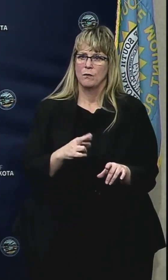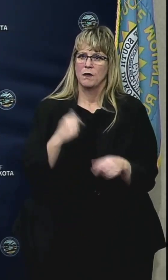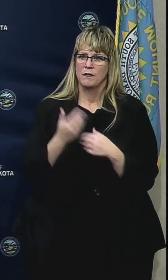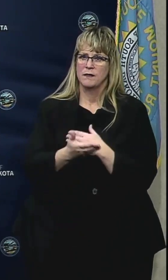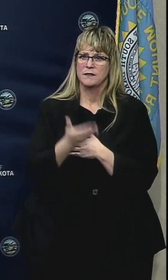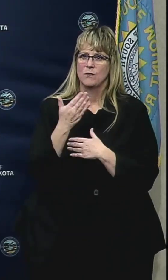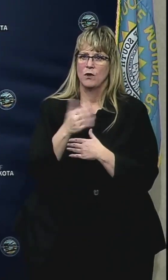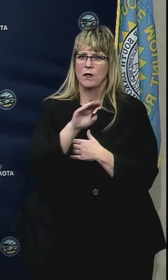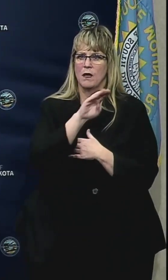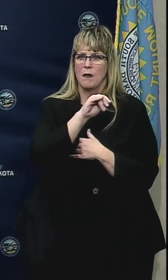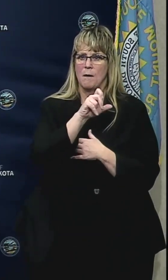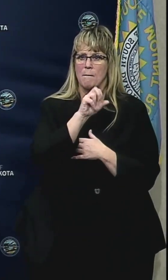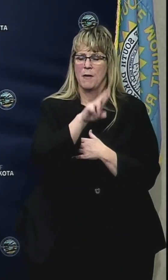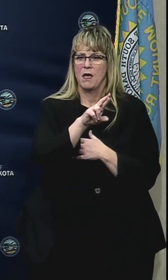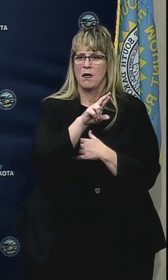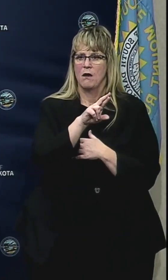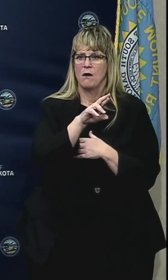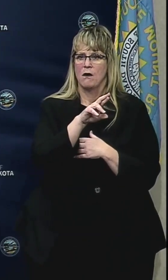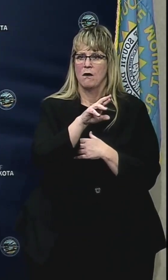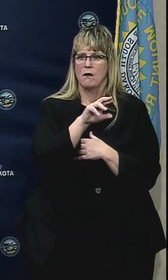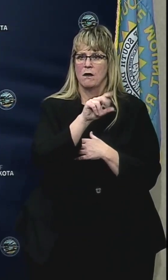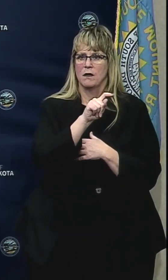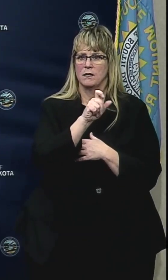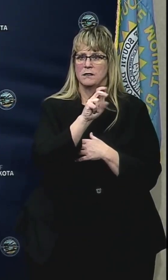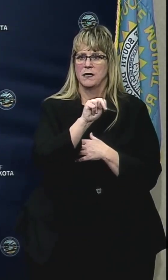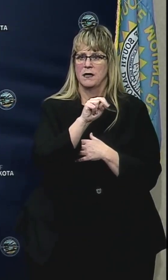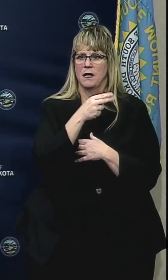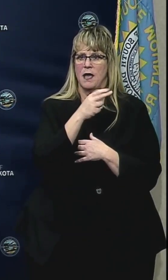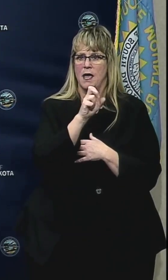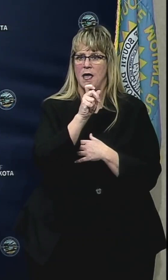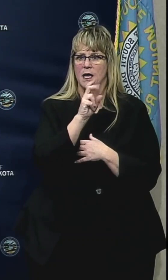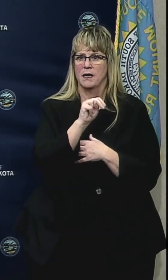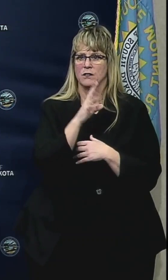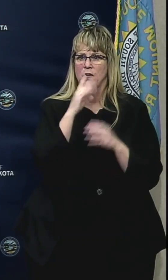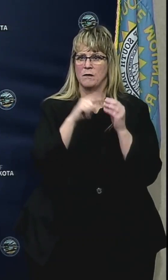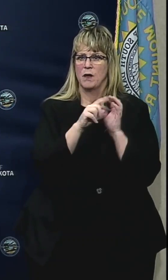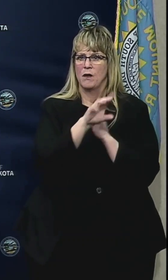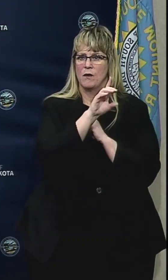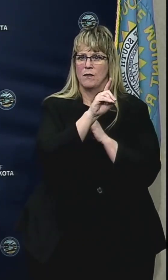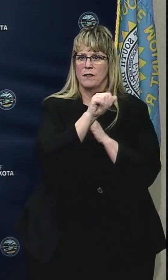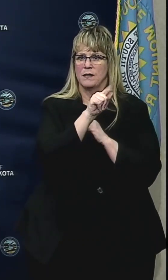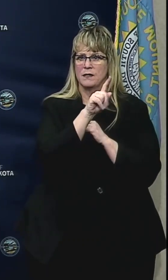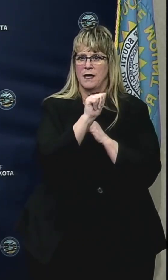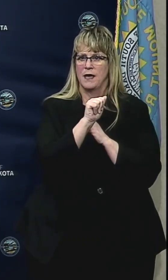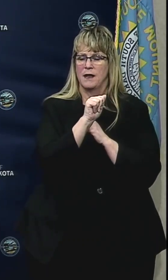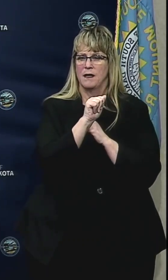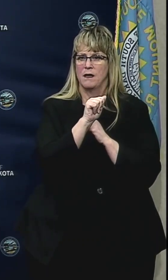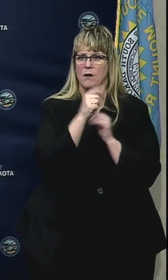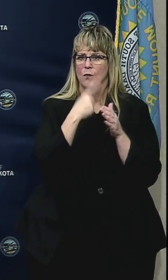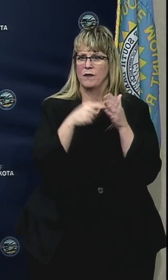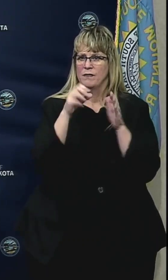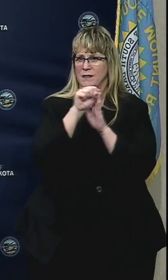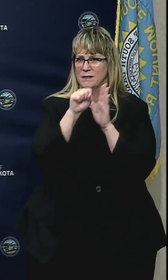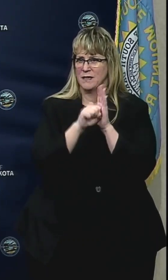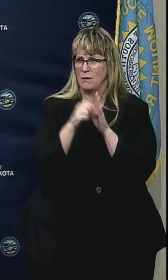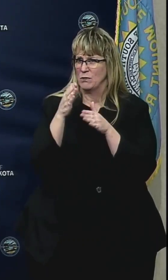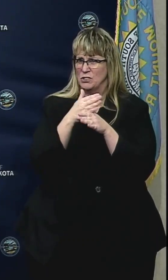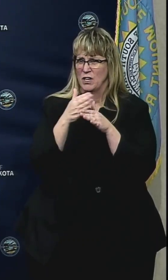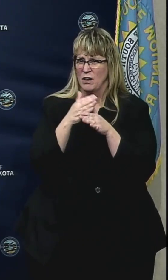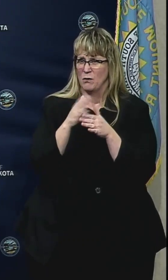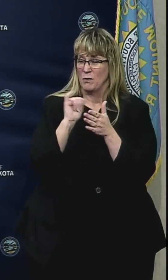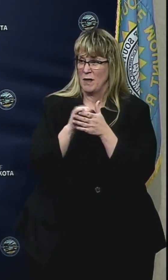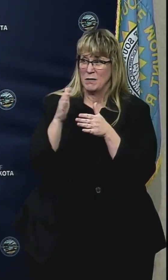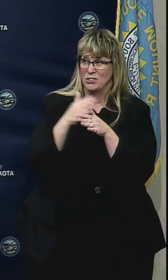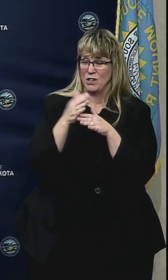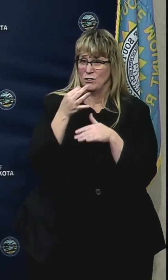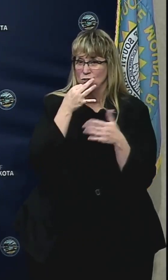morning, Mayor Paul Tenhaken mentioned data points that the state might be sharing. Just wondering, I guess, if that's going to be